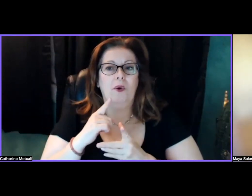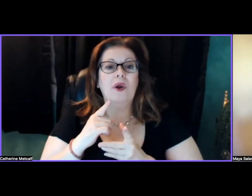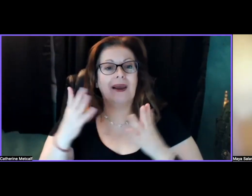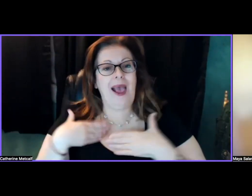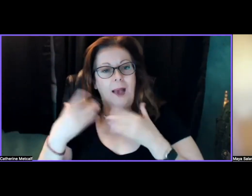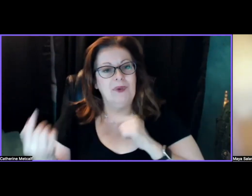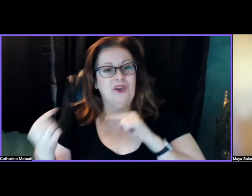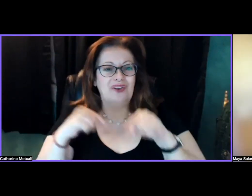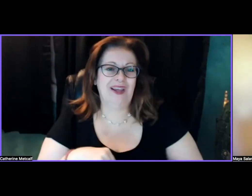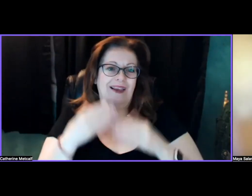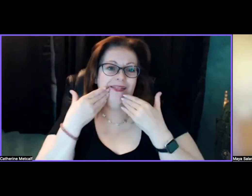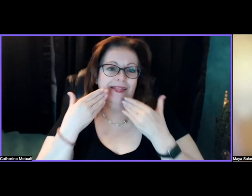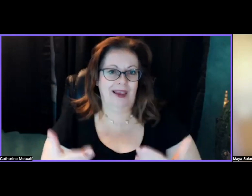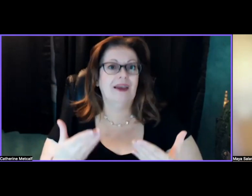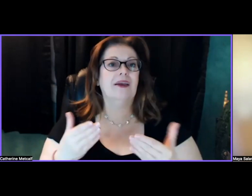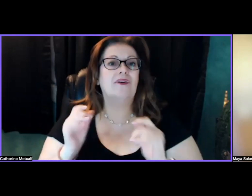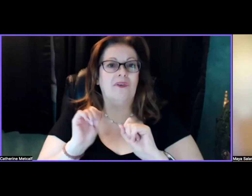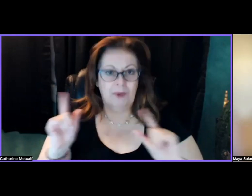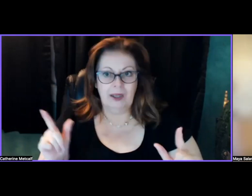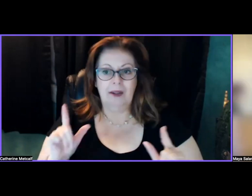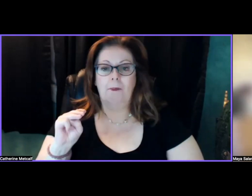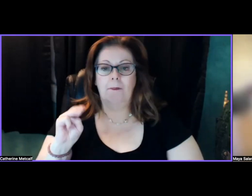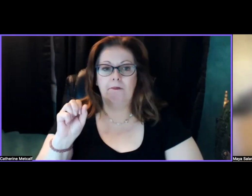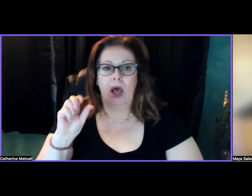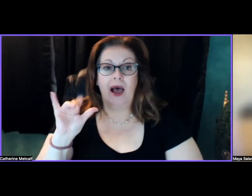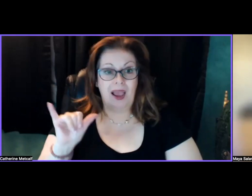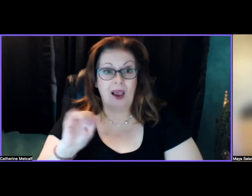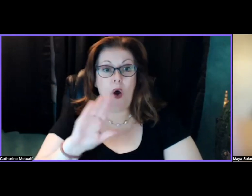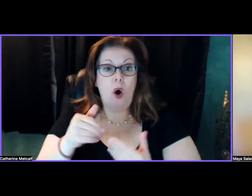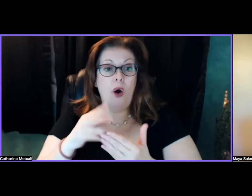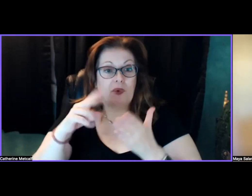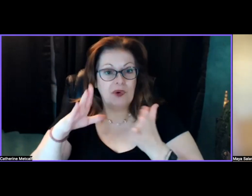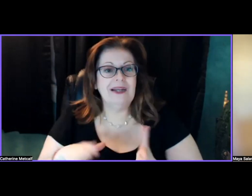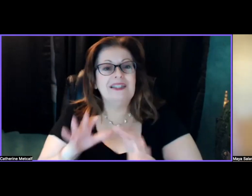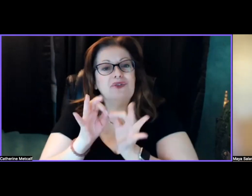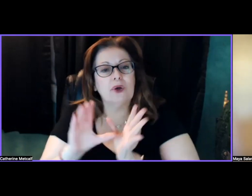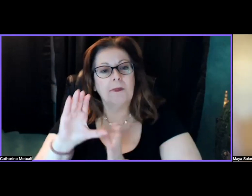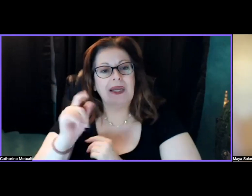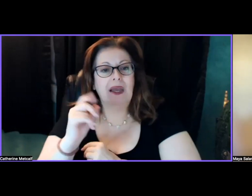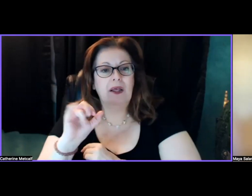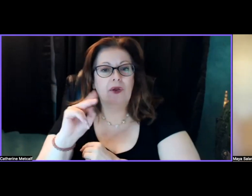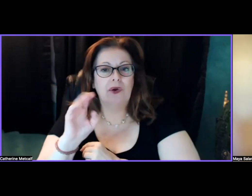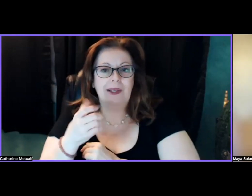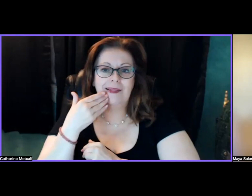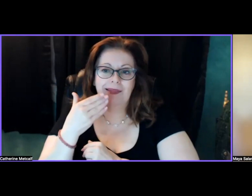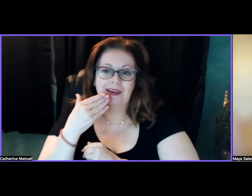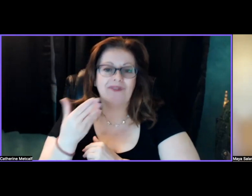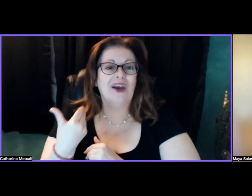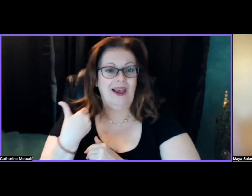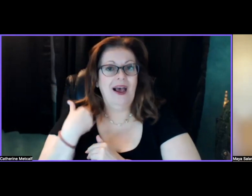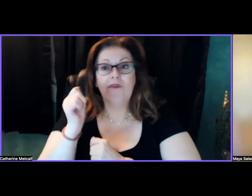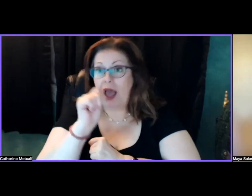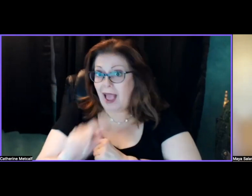reading. Thank you to all of our opening readers. Thank you to Maya. Thank you to our interpreter, Catherine. We are grateful to have